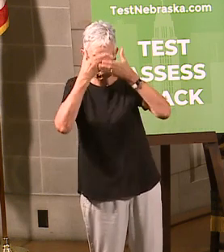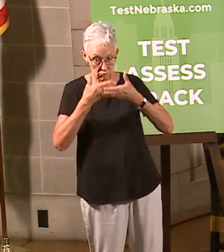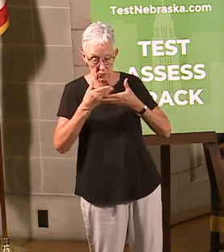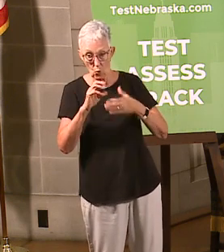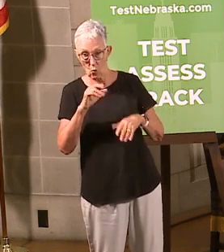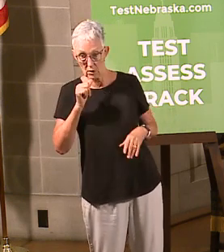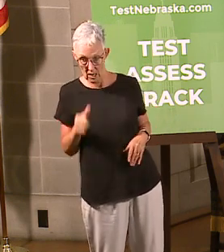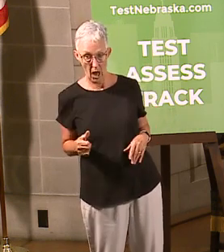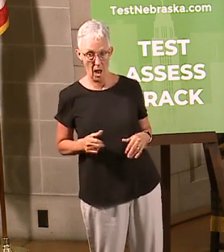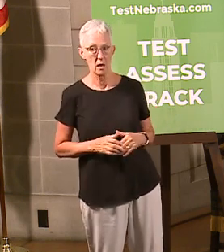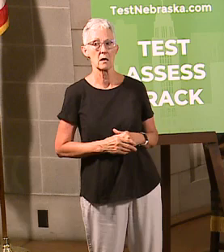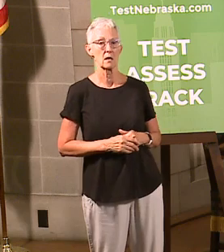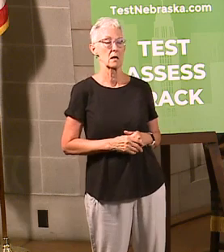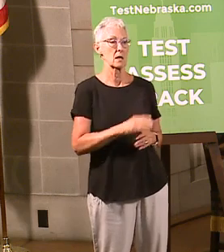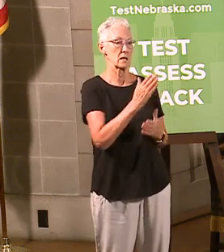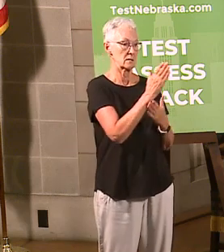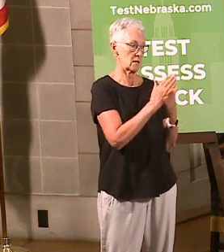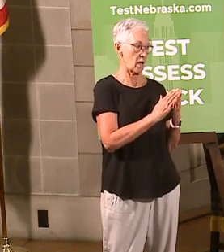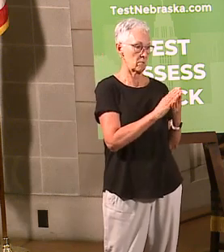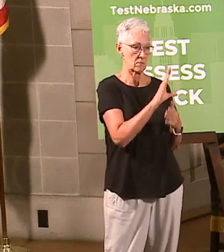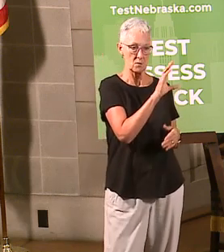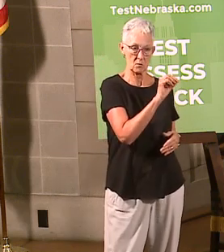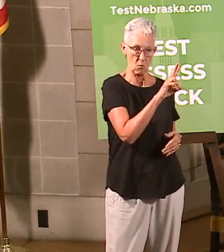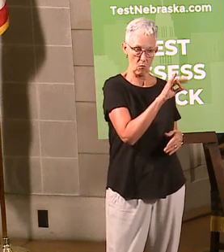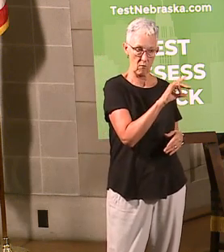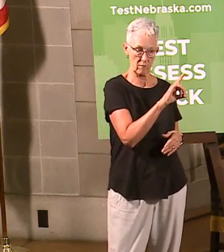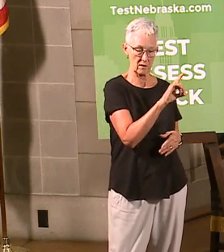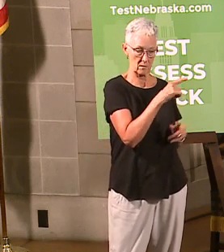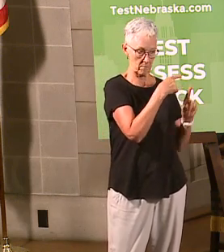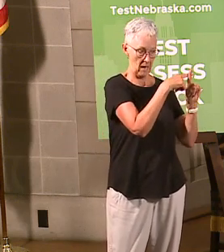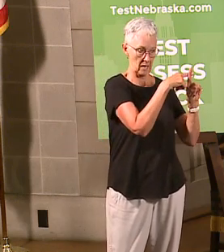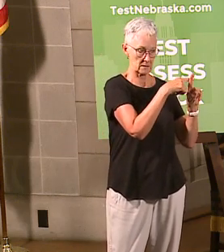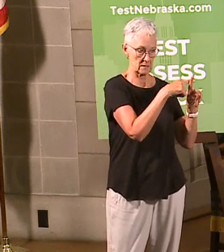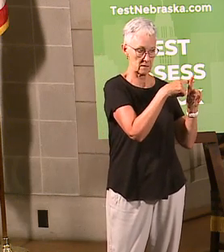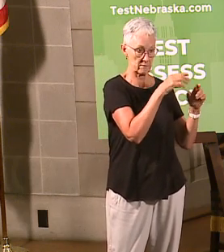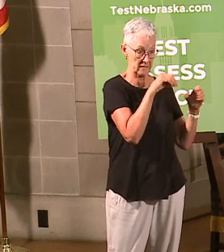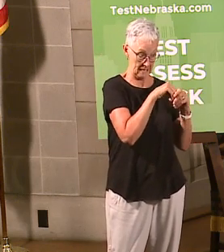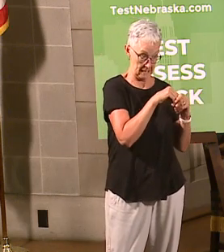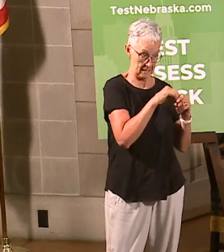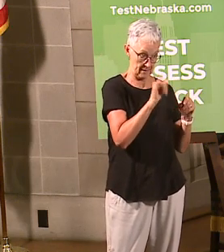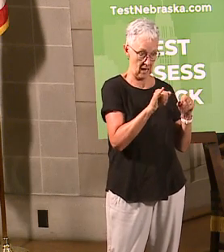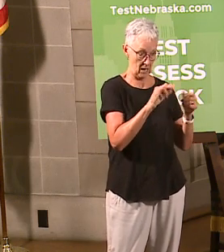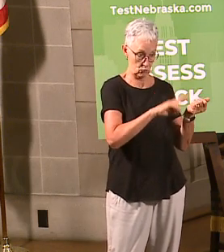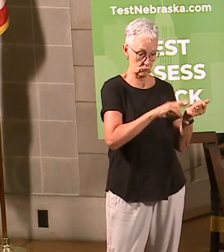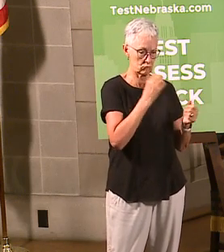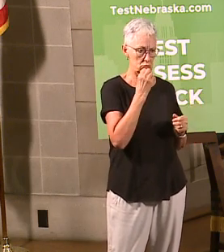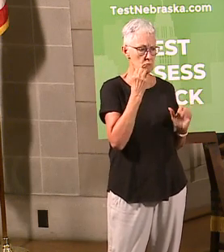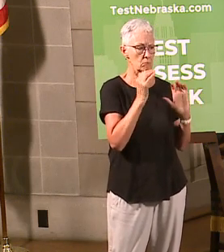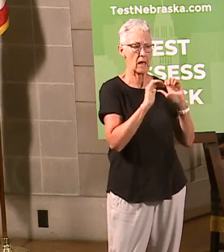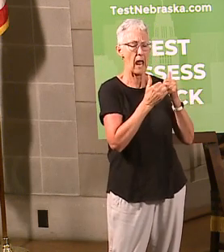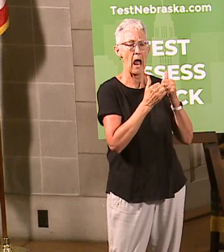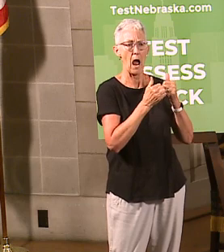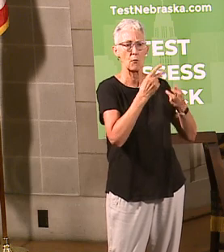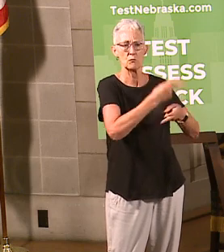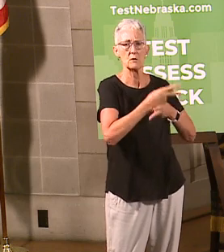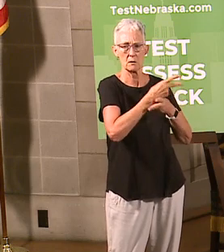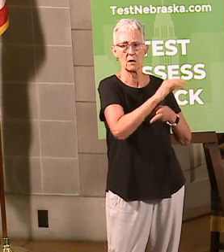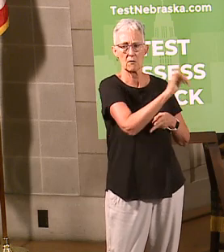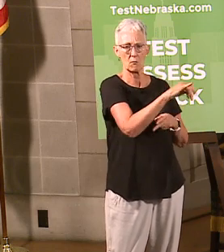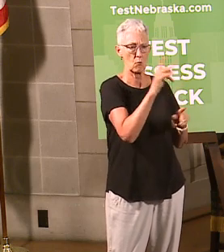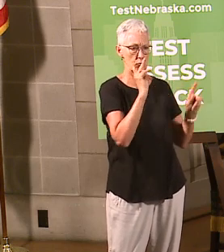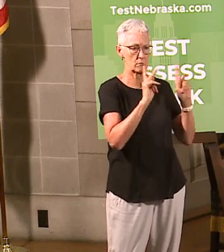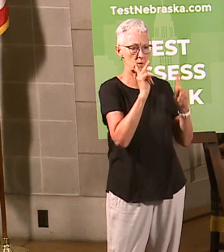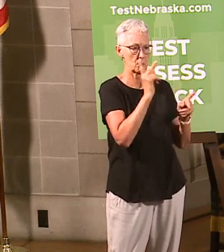or COVID positive residents in the facility. And each consideration has mitigation